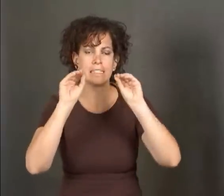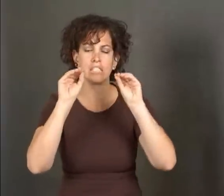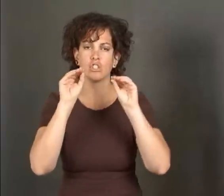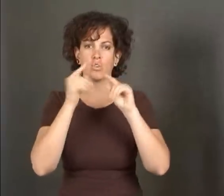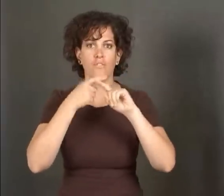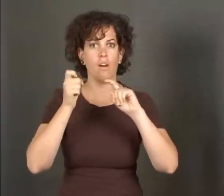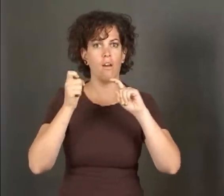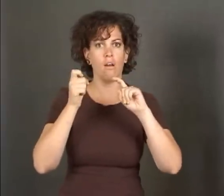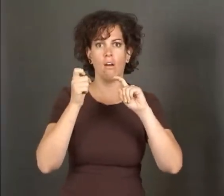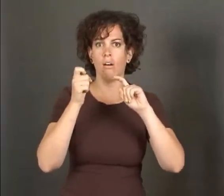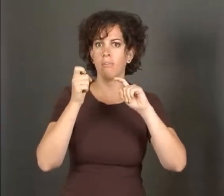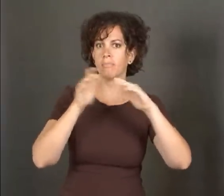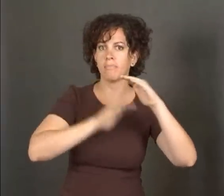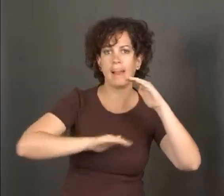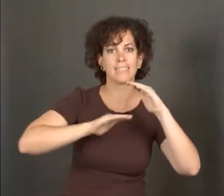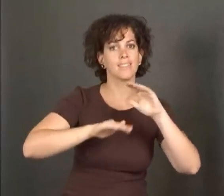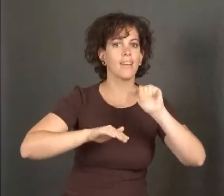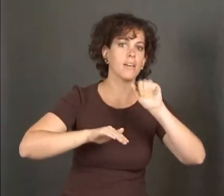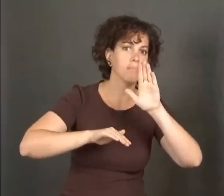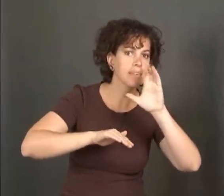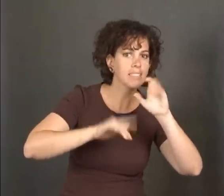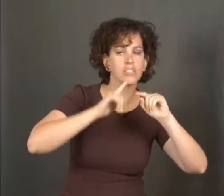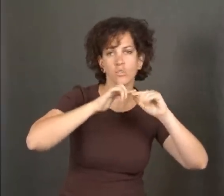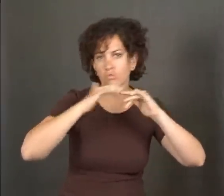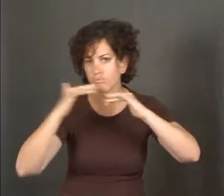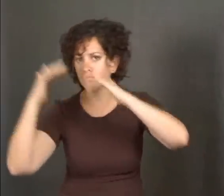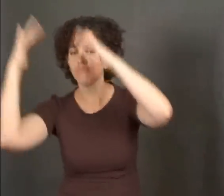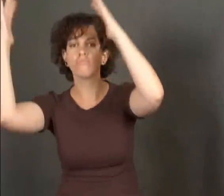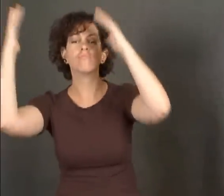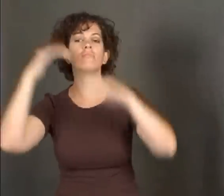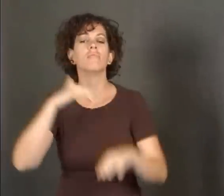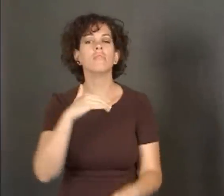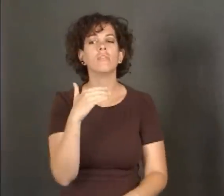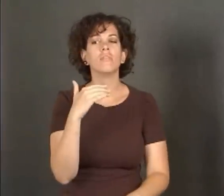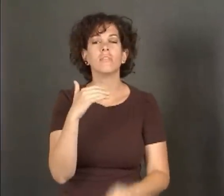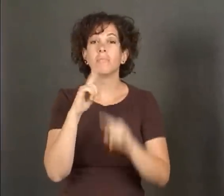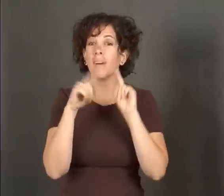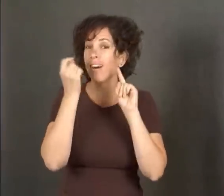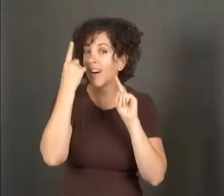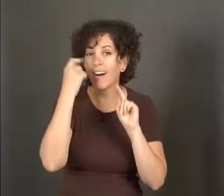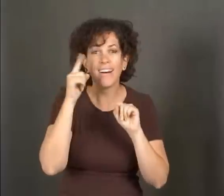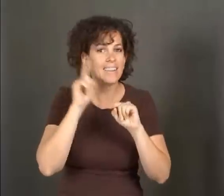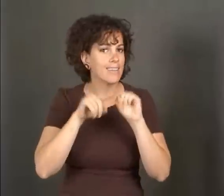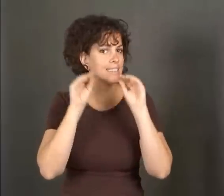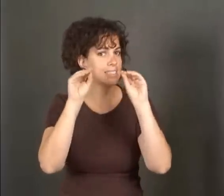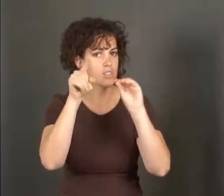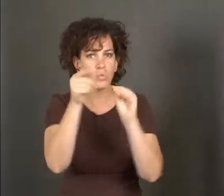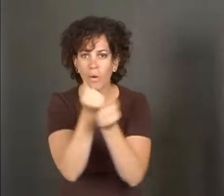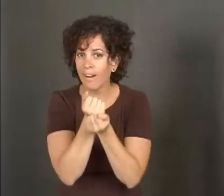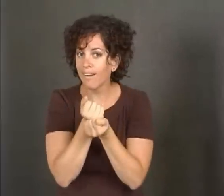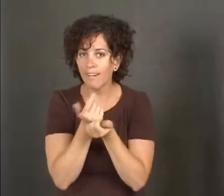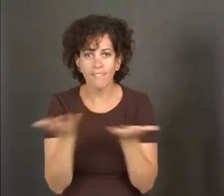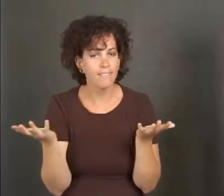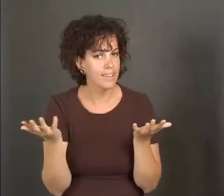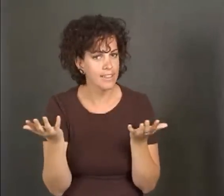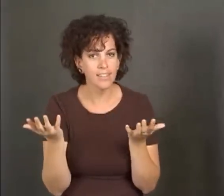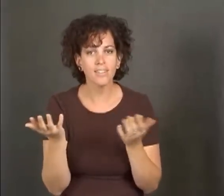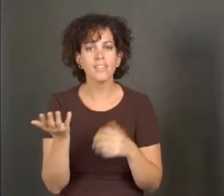I will do my best to teach you some basic signs and the alphabet onto some simple concepts. Now, it's